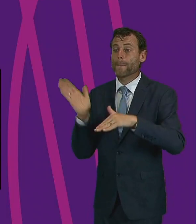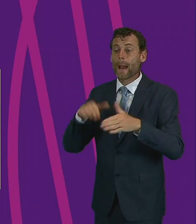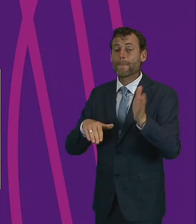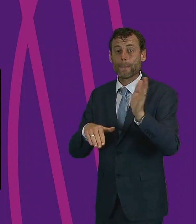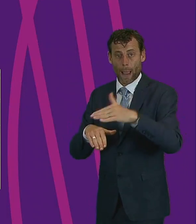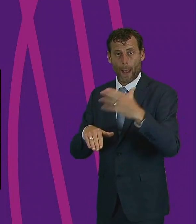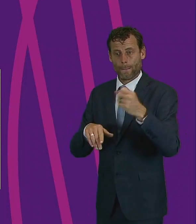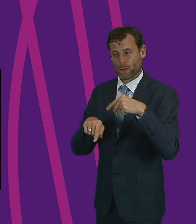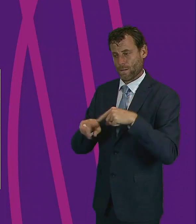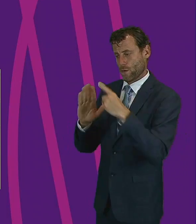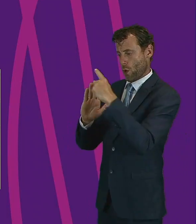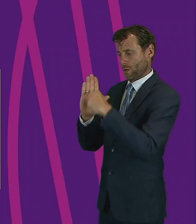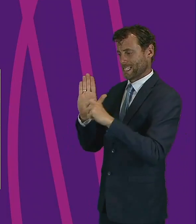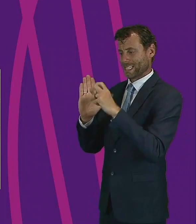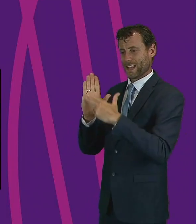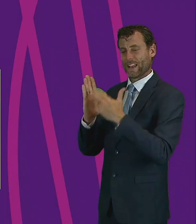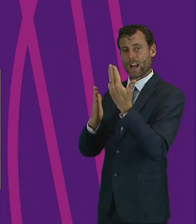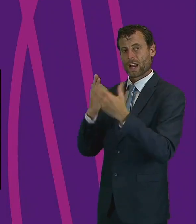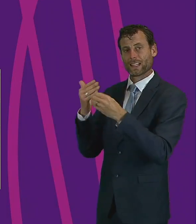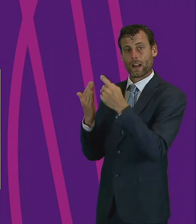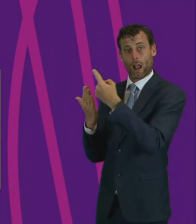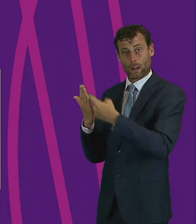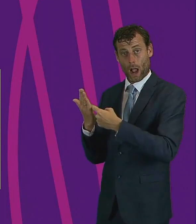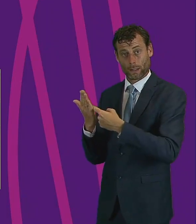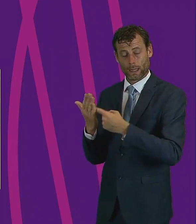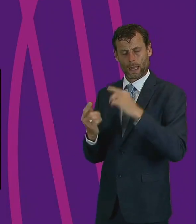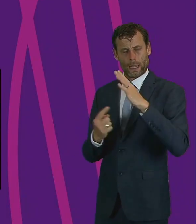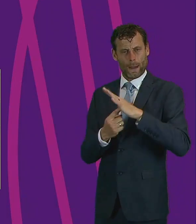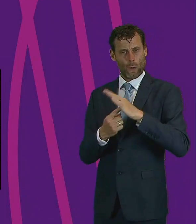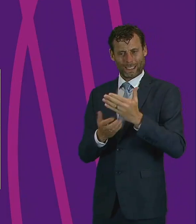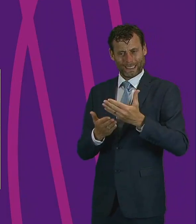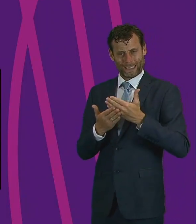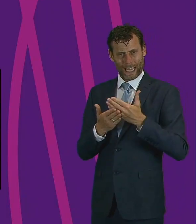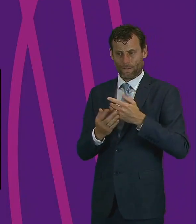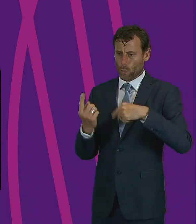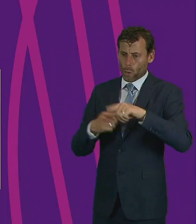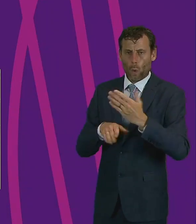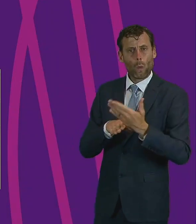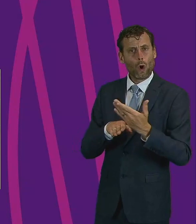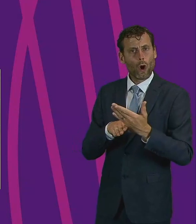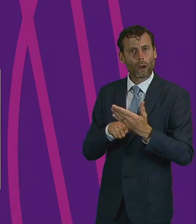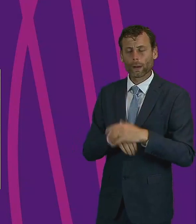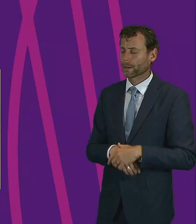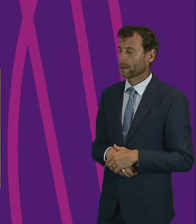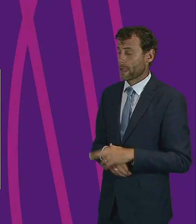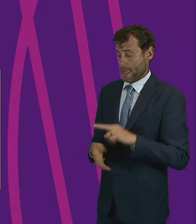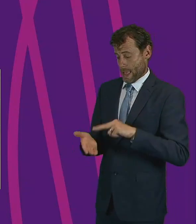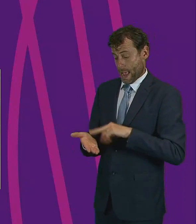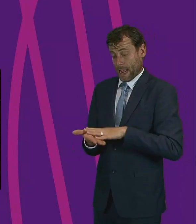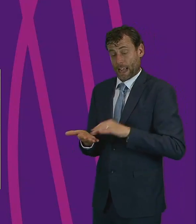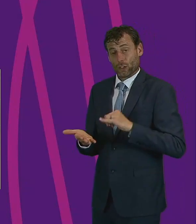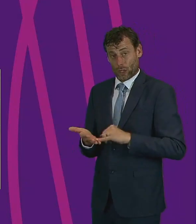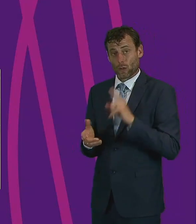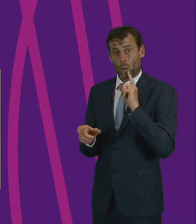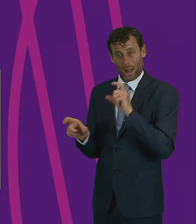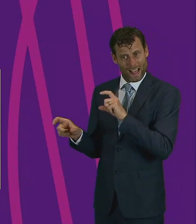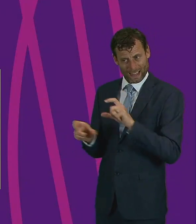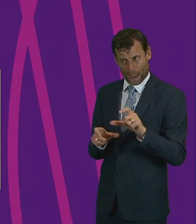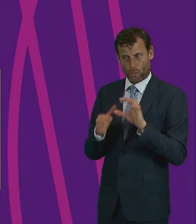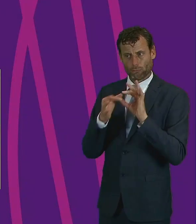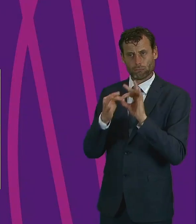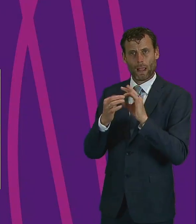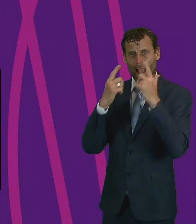and safe for both patients and staff. The NHS will continue to provide increased direct support to care homes